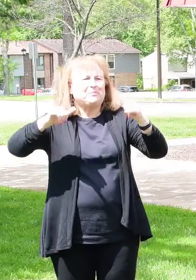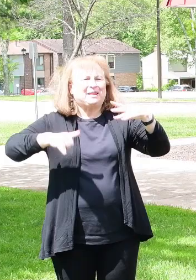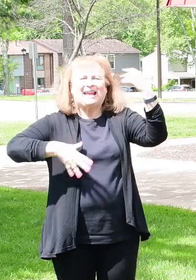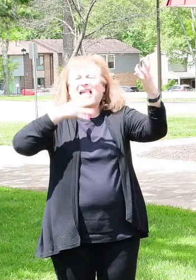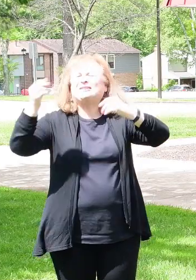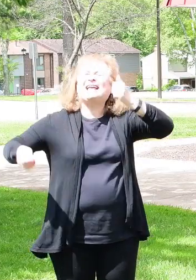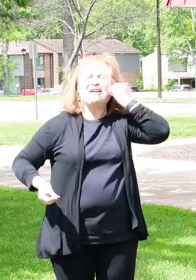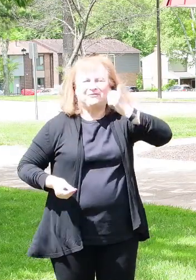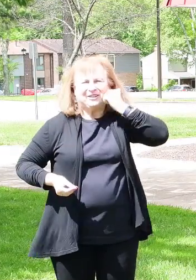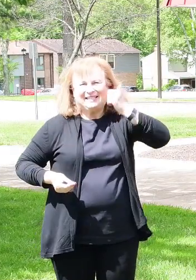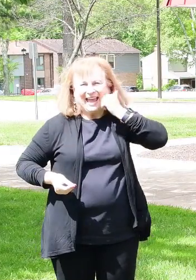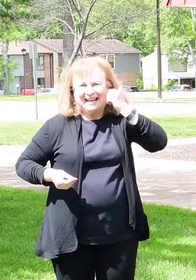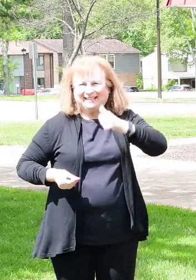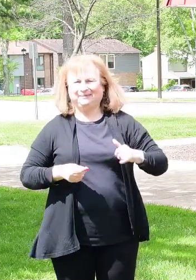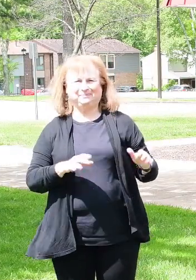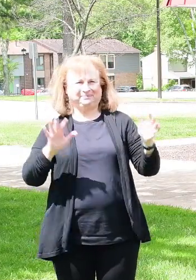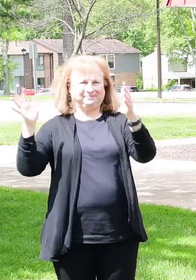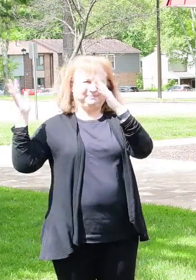outside every day.